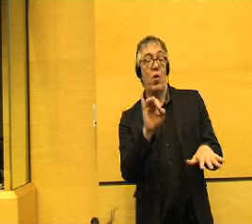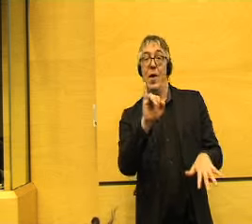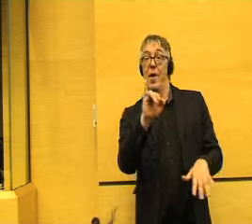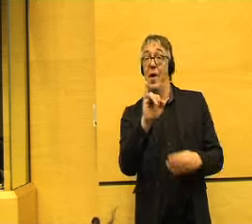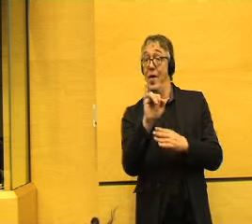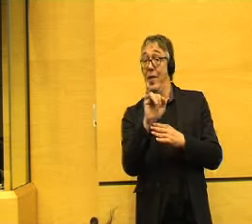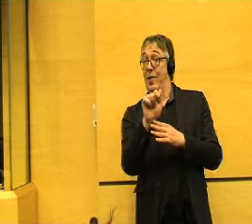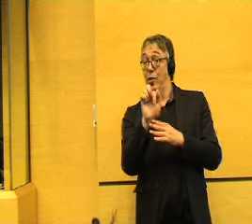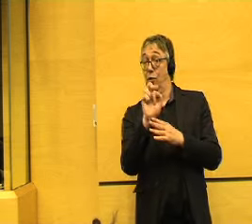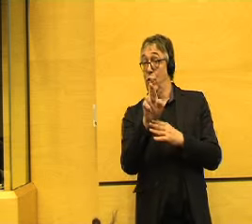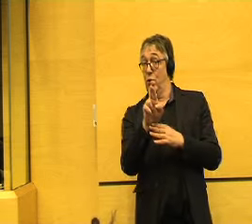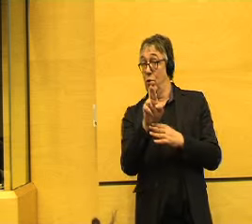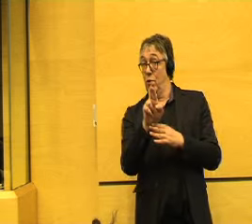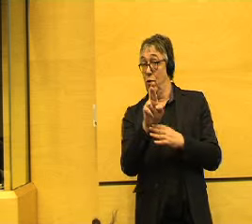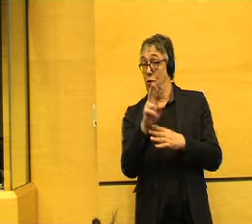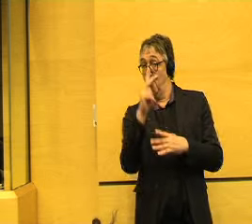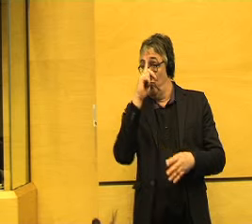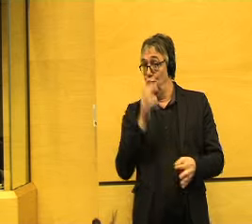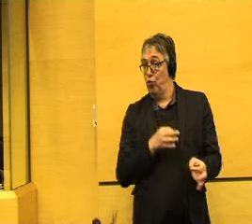Gracias. Thank you.